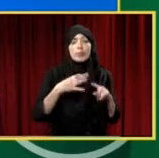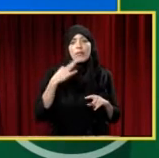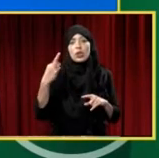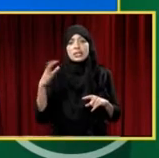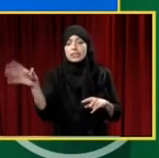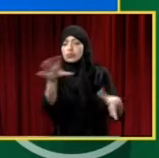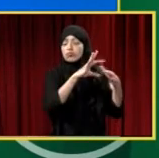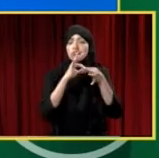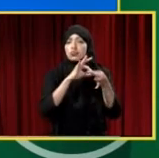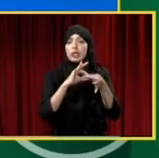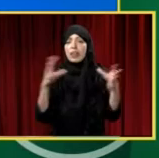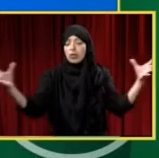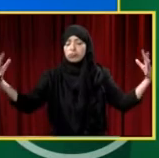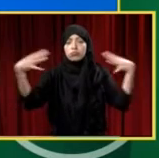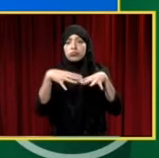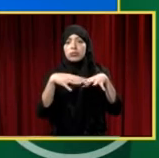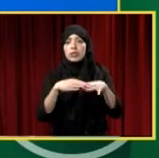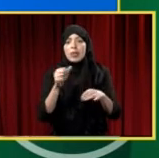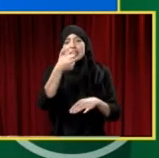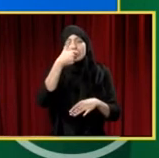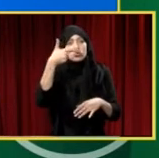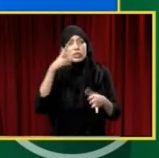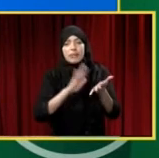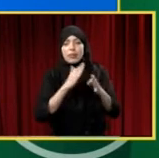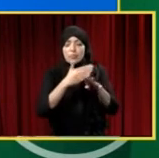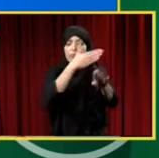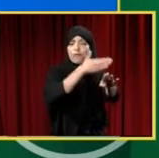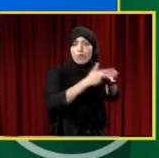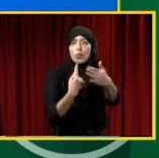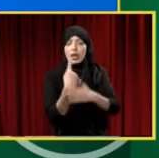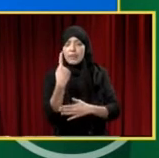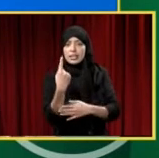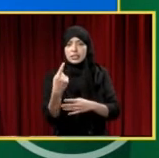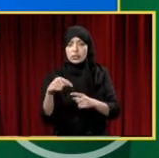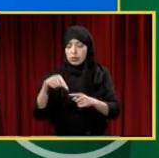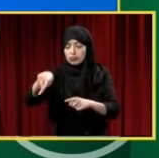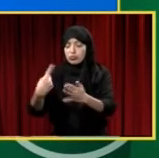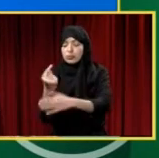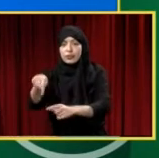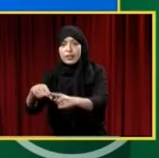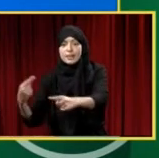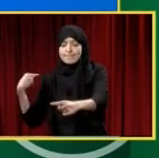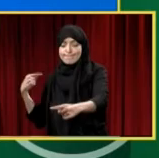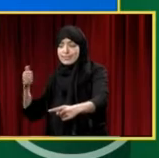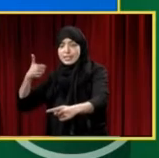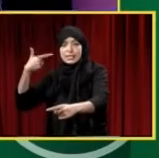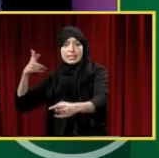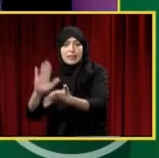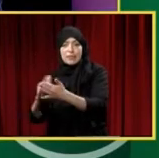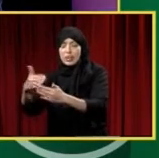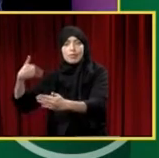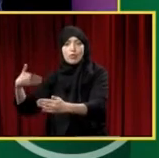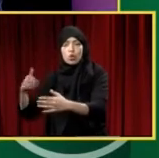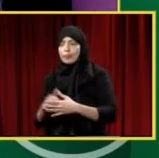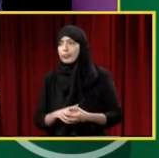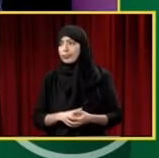about 6-7 months prior to the event itself. Preparation starts there. We pick a date and we work towards it. What kind of challenges do you find